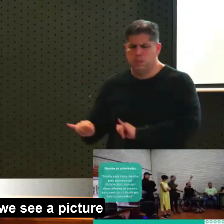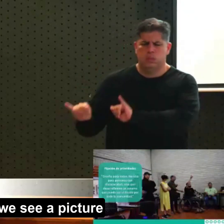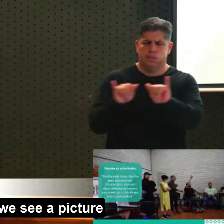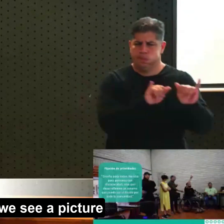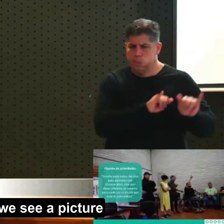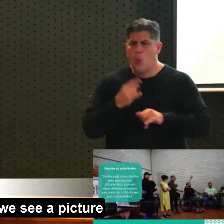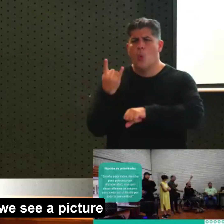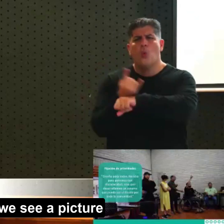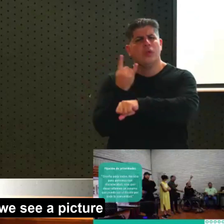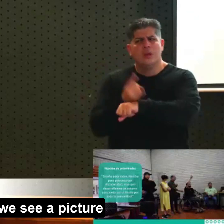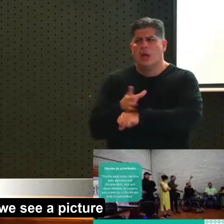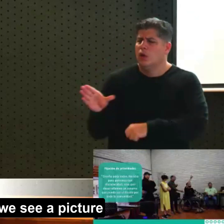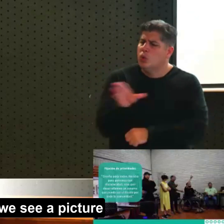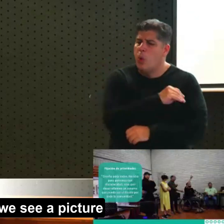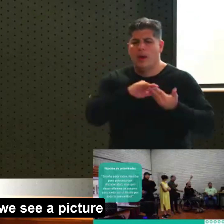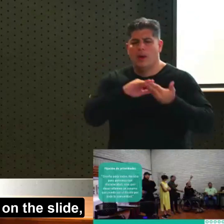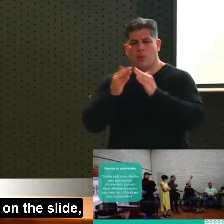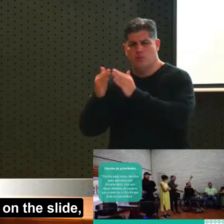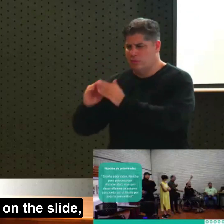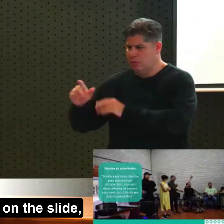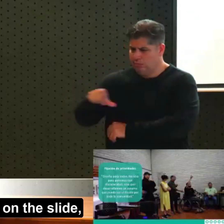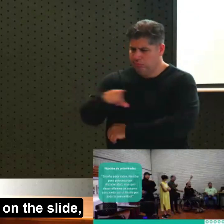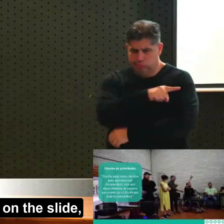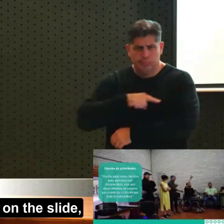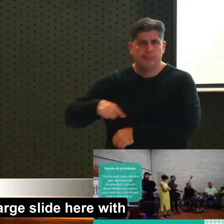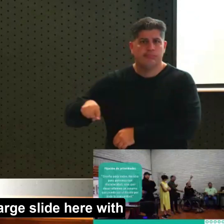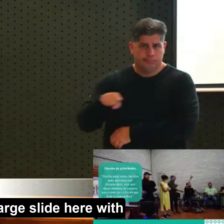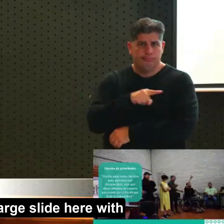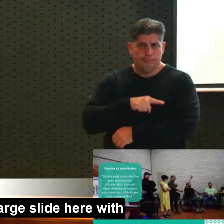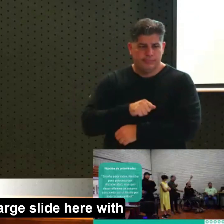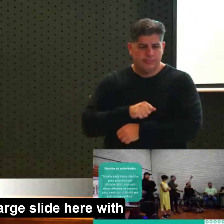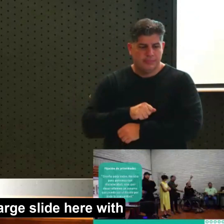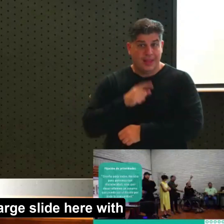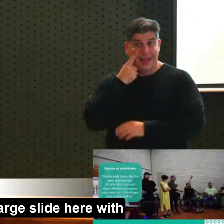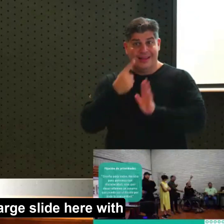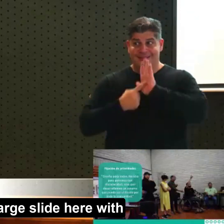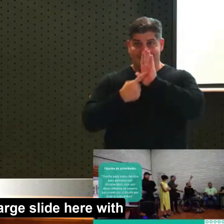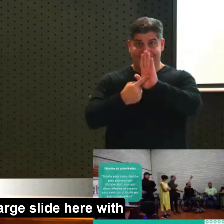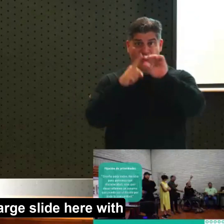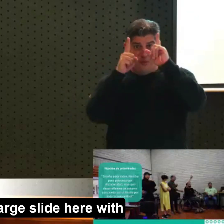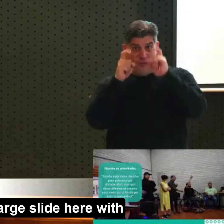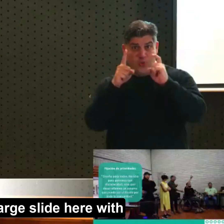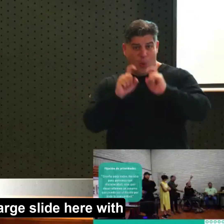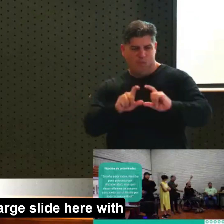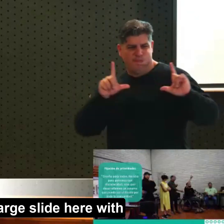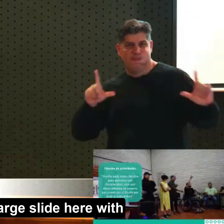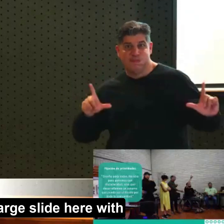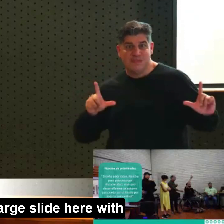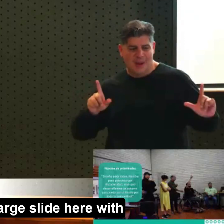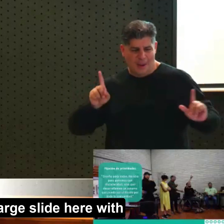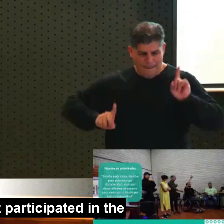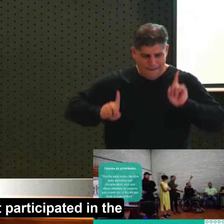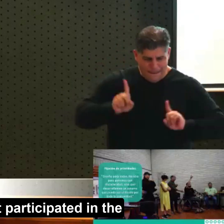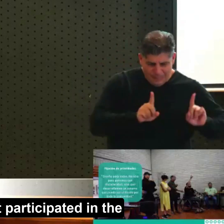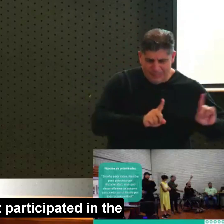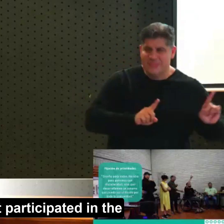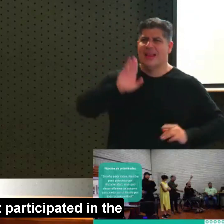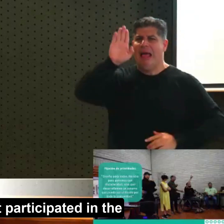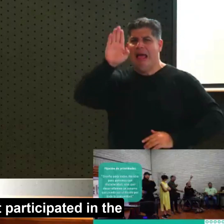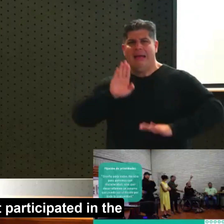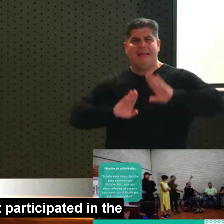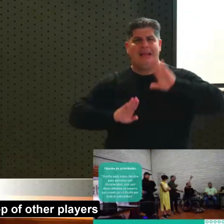community. And so we see a picture here on the slide, the entire large slide here with people